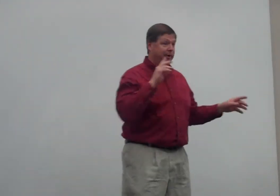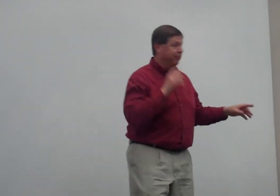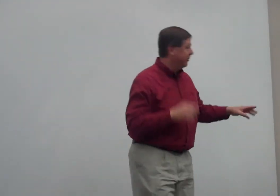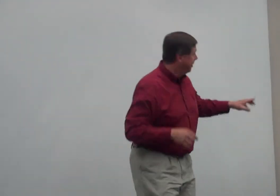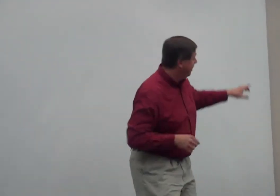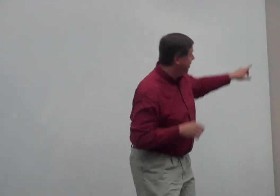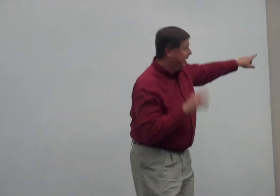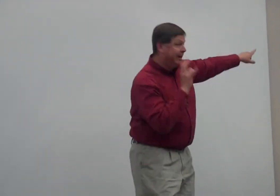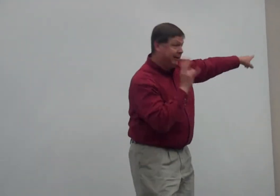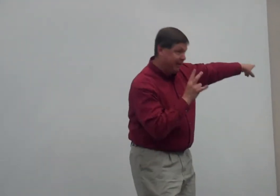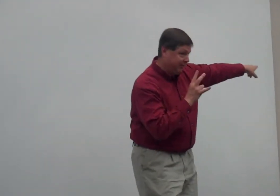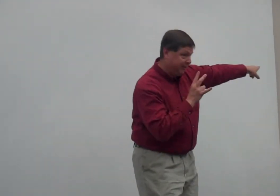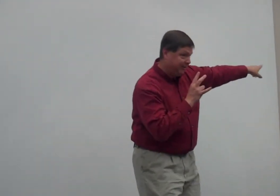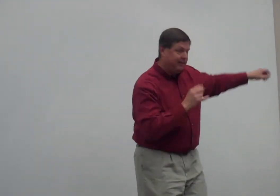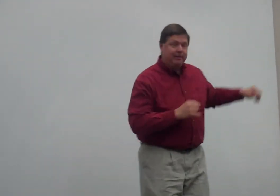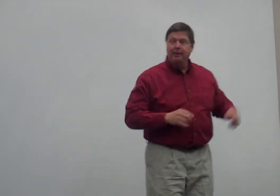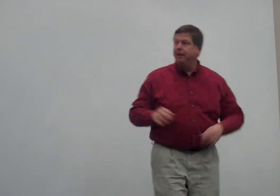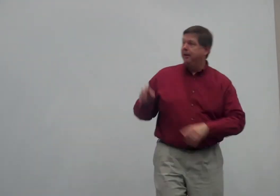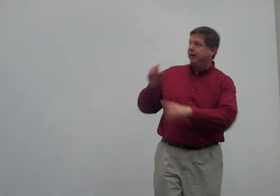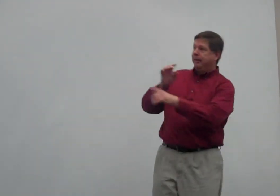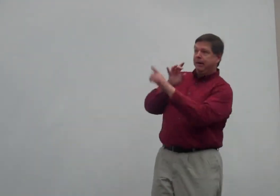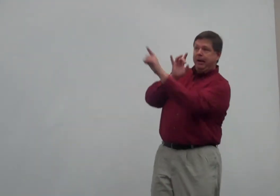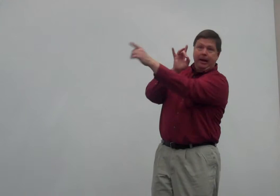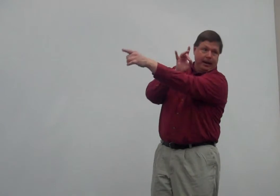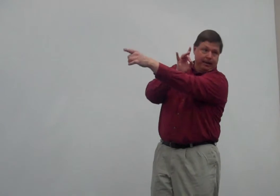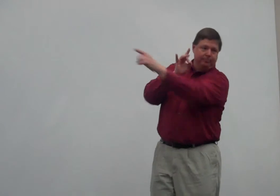And notice where the numbers are.